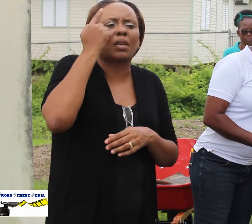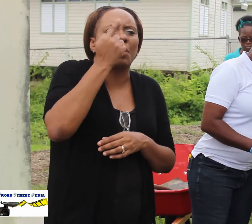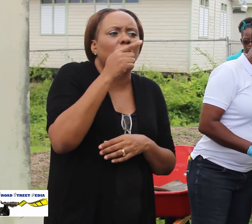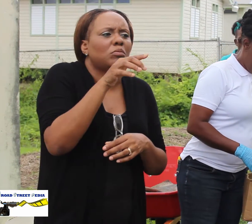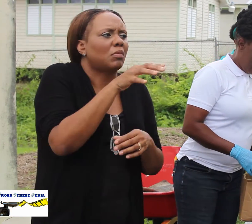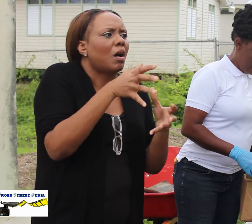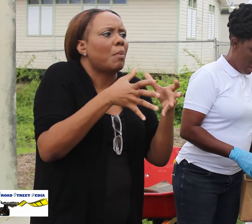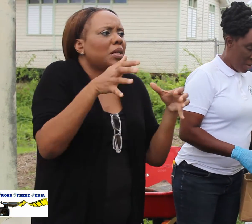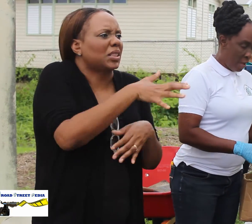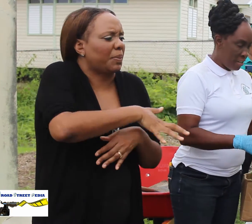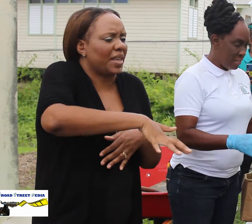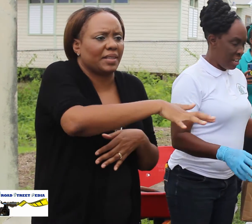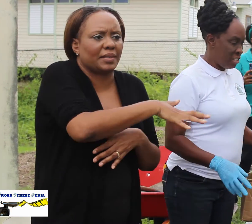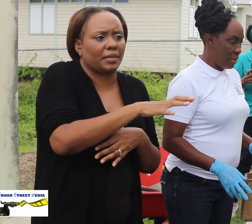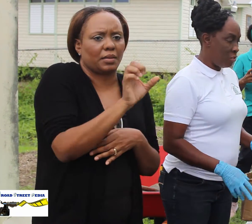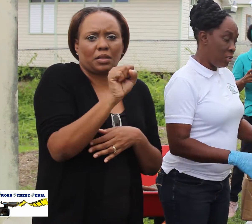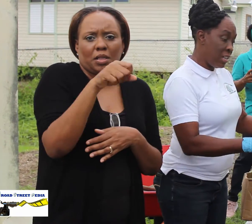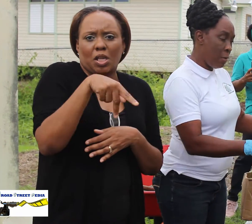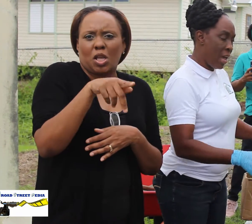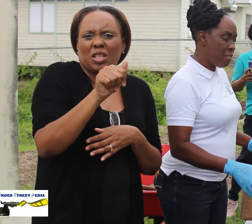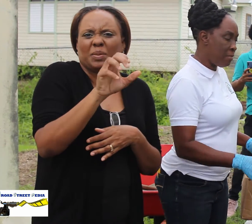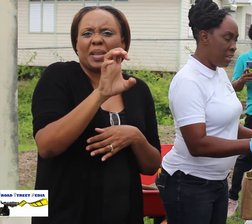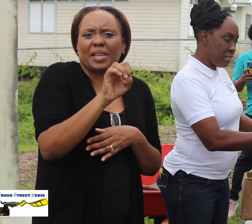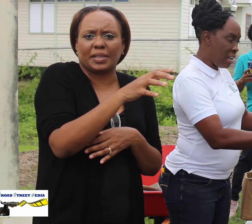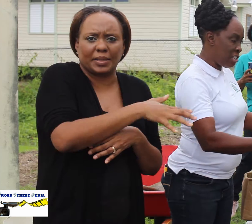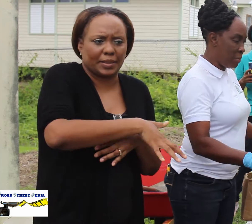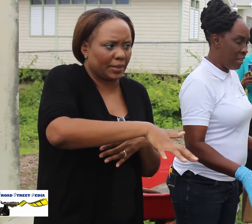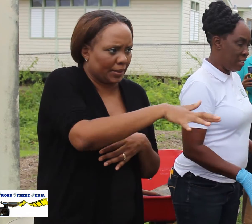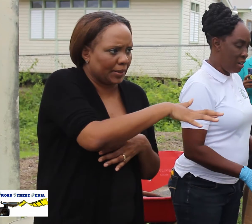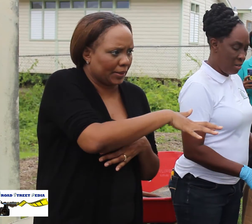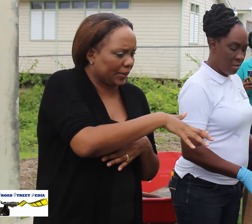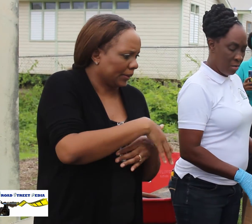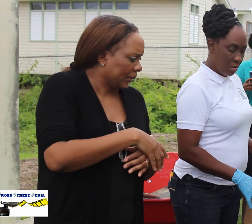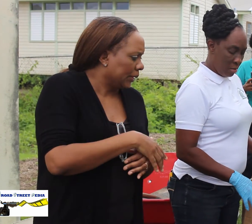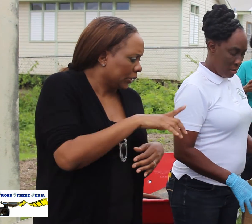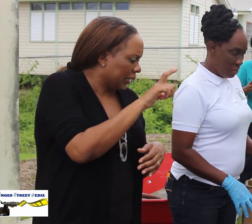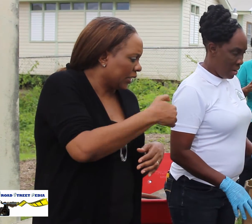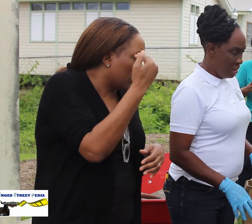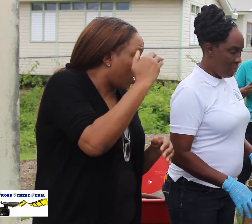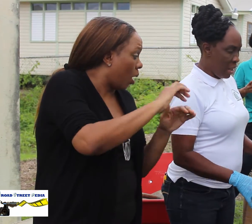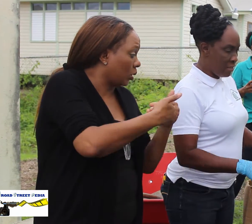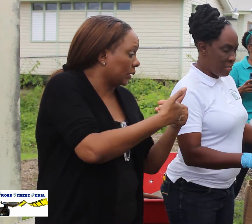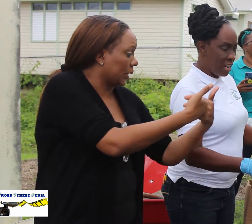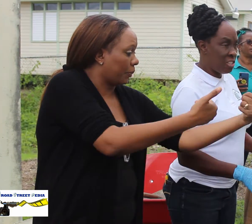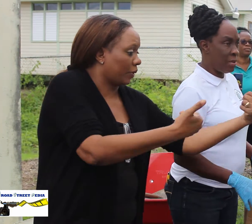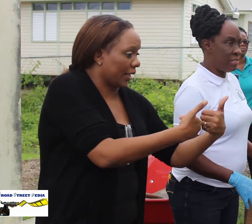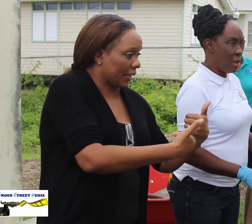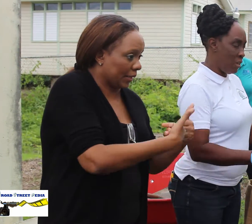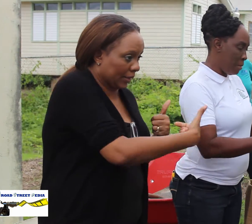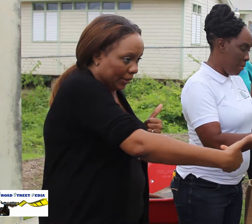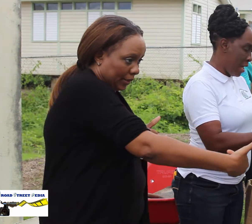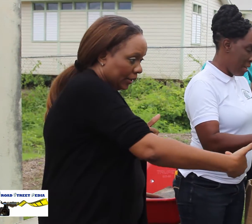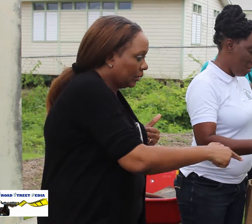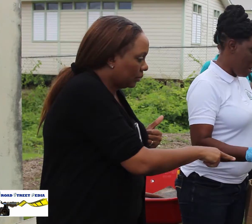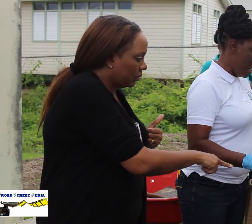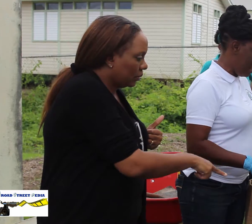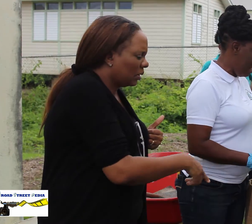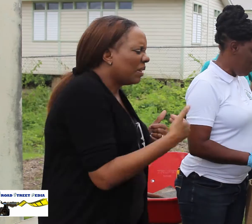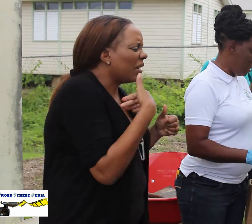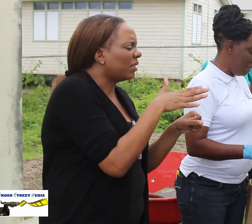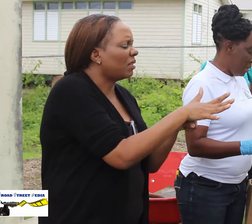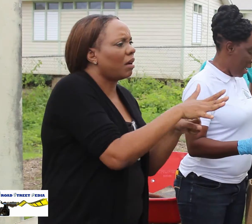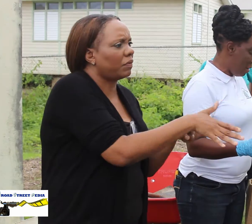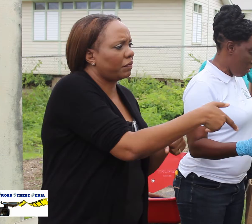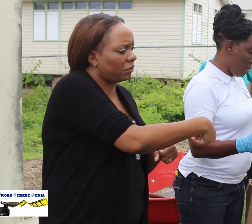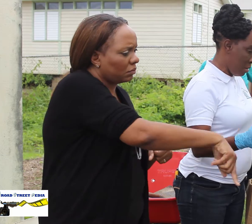plant. We have the desired space. So today we have the desired space here, right? We have the desired space that we can plant our